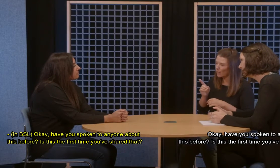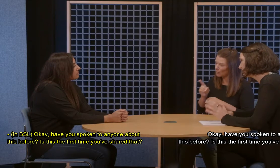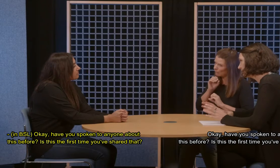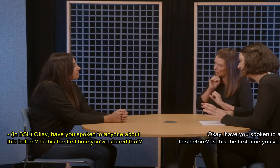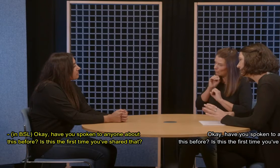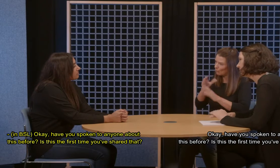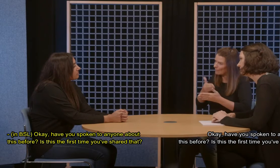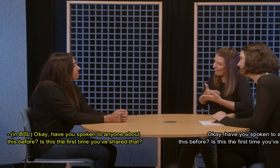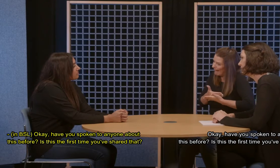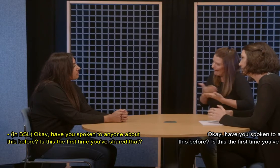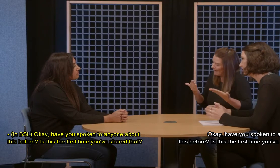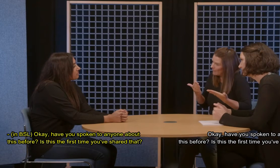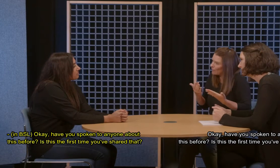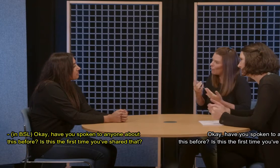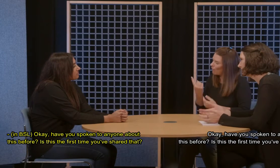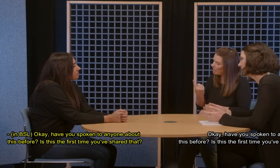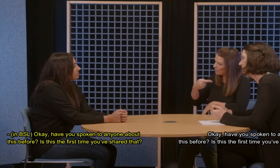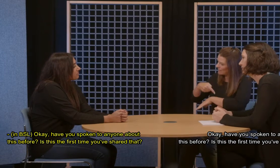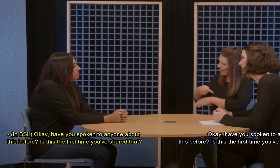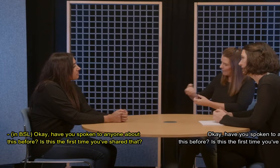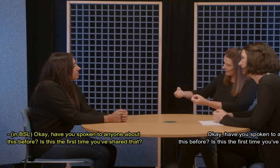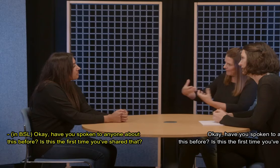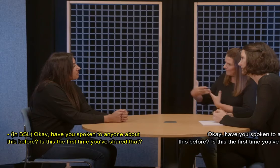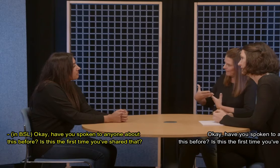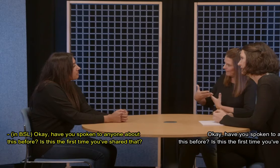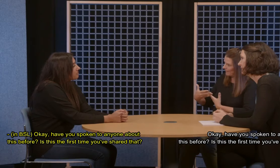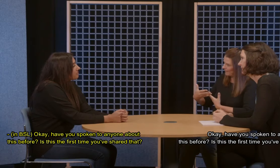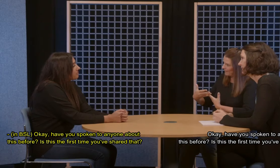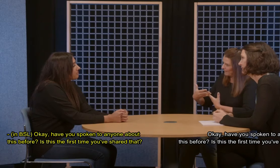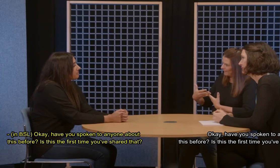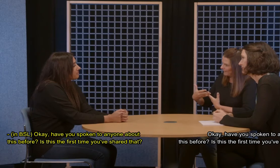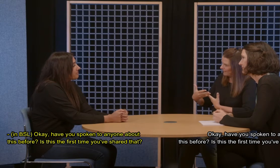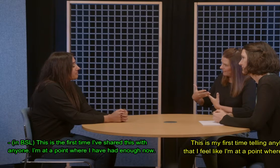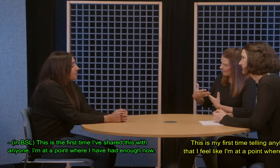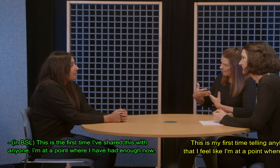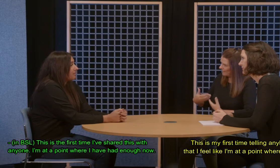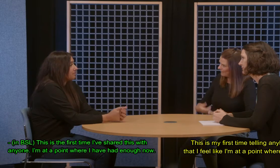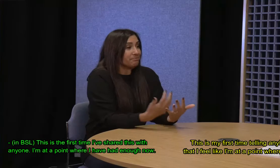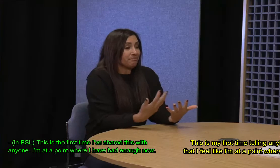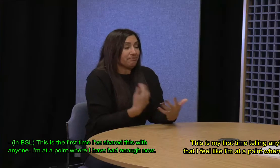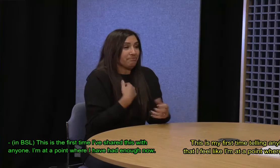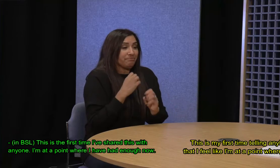about this, or is this the first time you're sharing this?